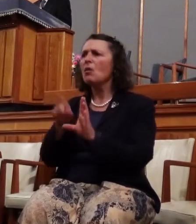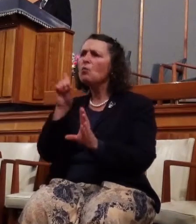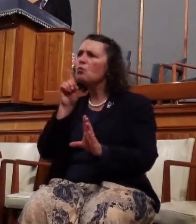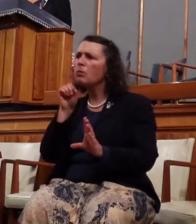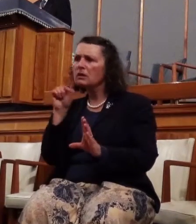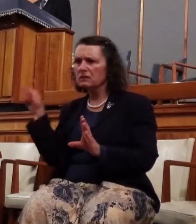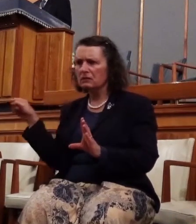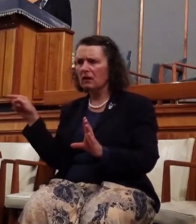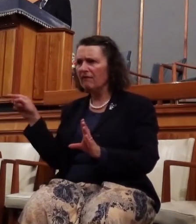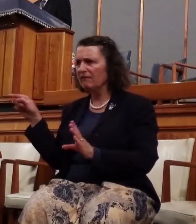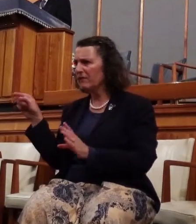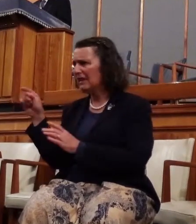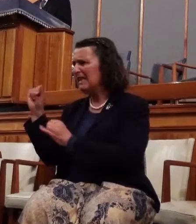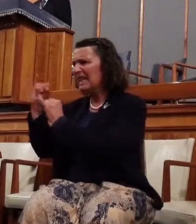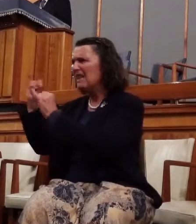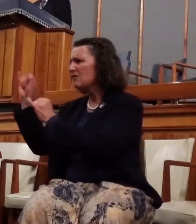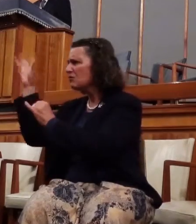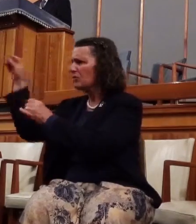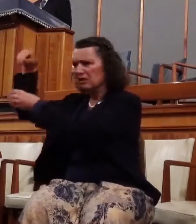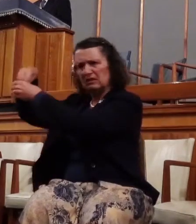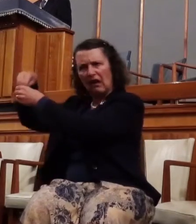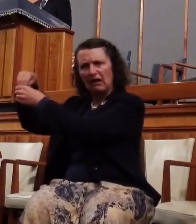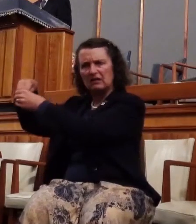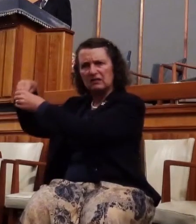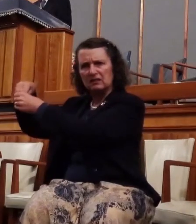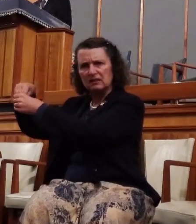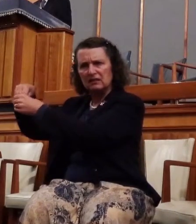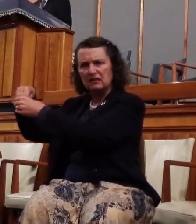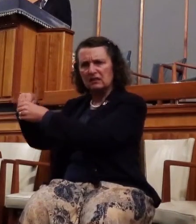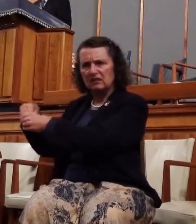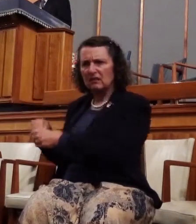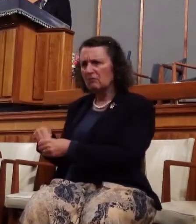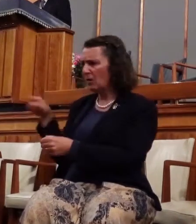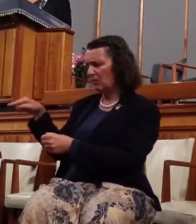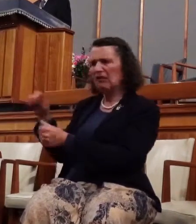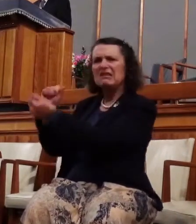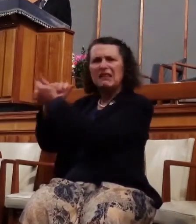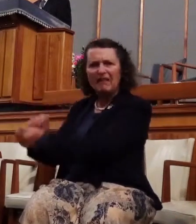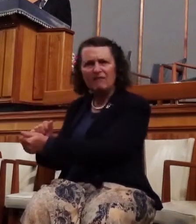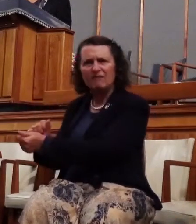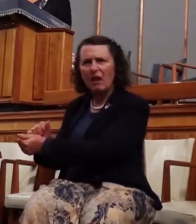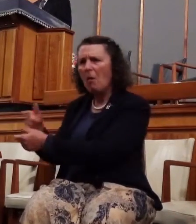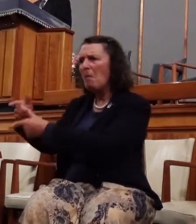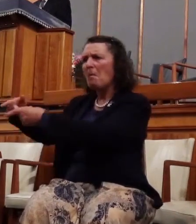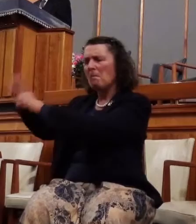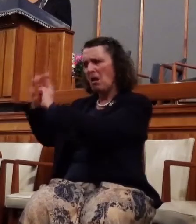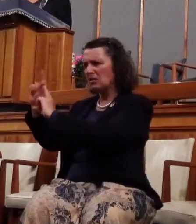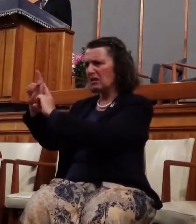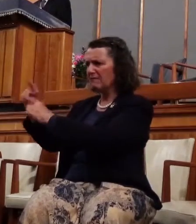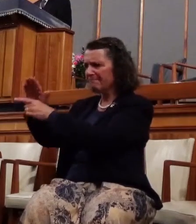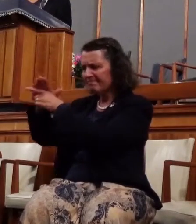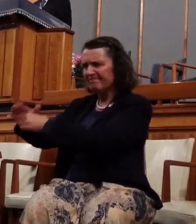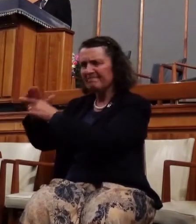divination met us, which brought her masters much pain by soothsaying. The